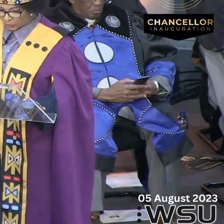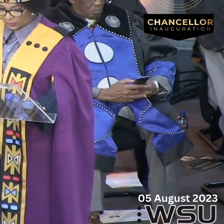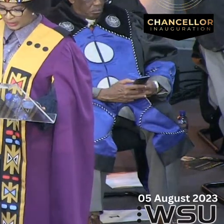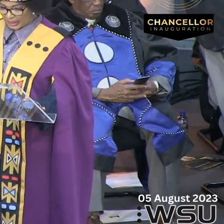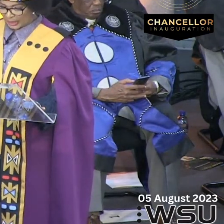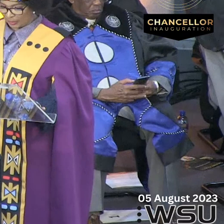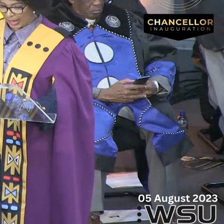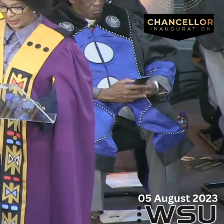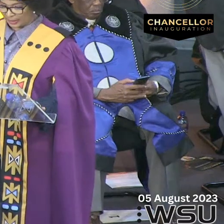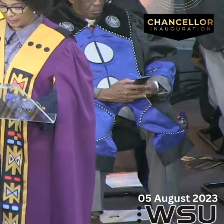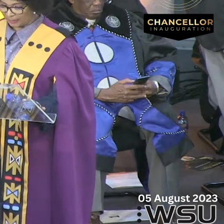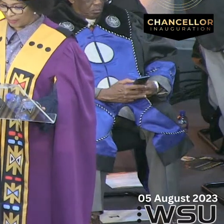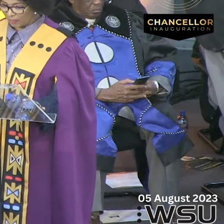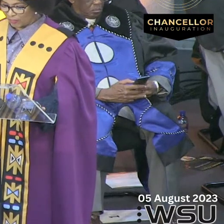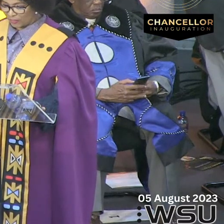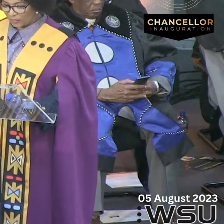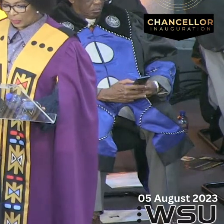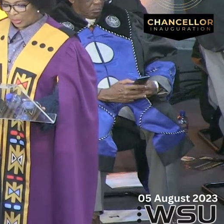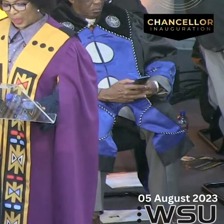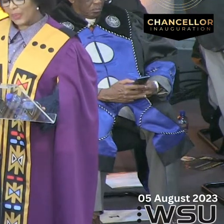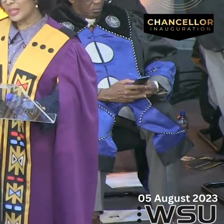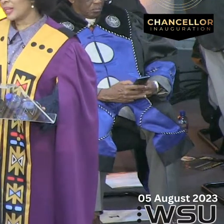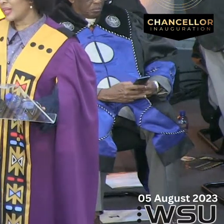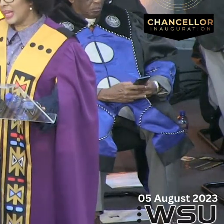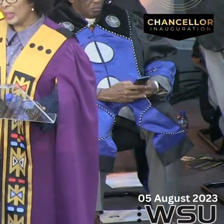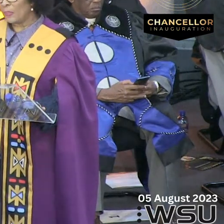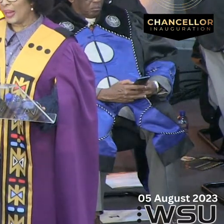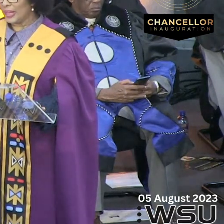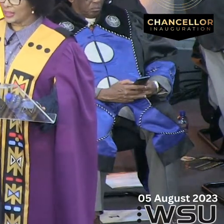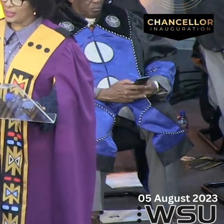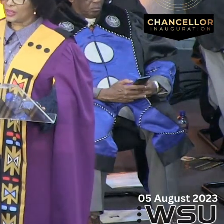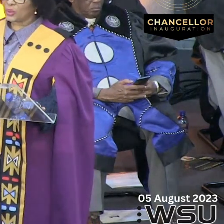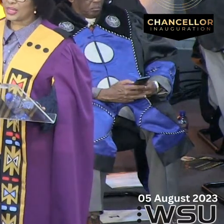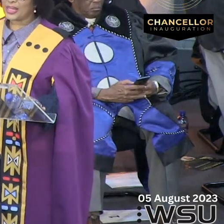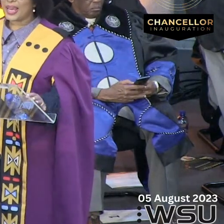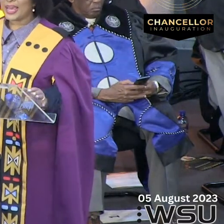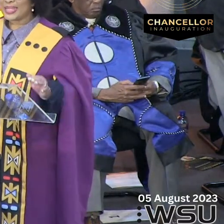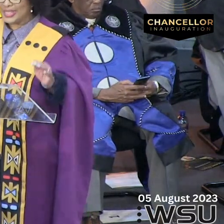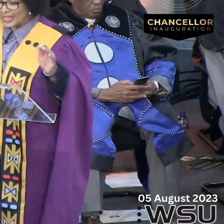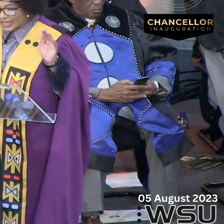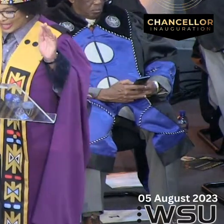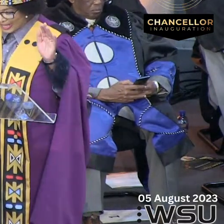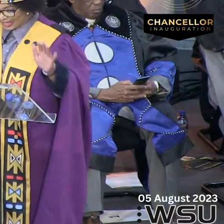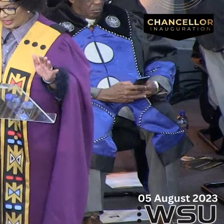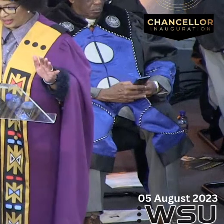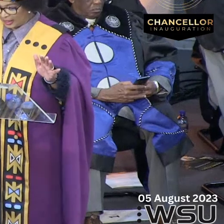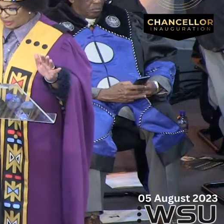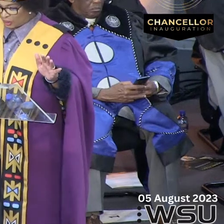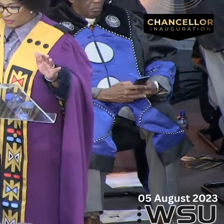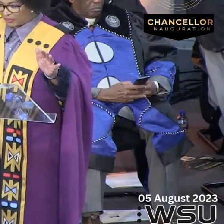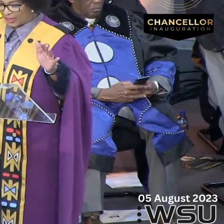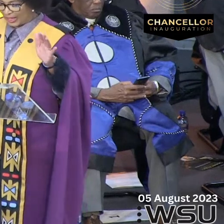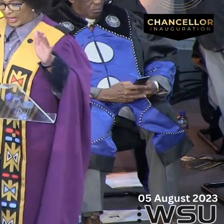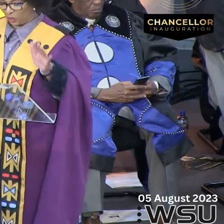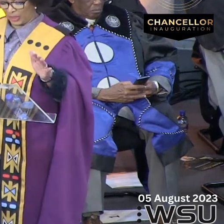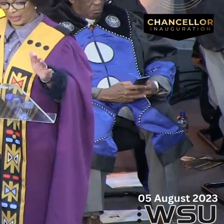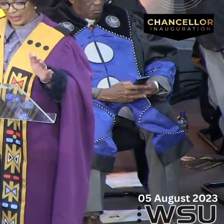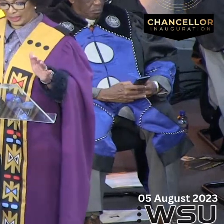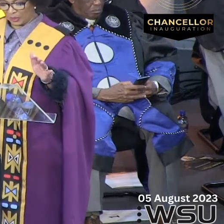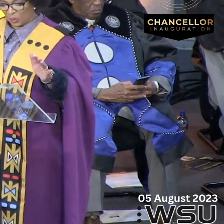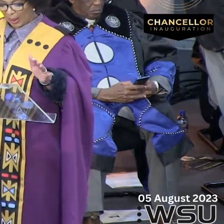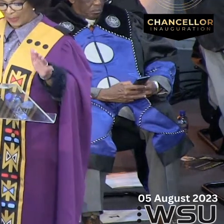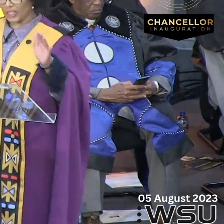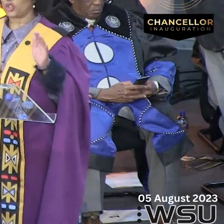continent, as we've seen in the past. I was really blessed to see a sea of